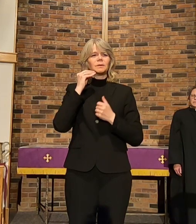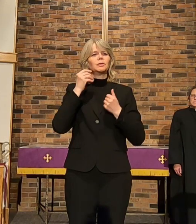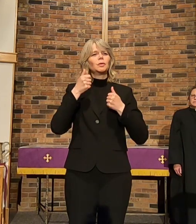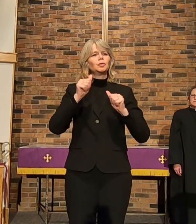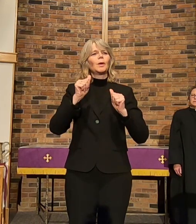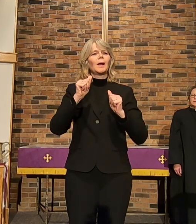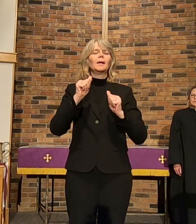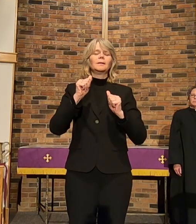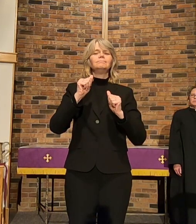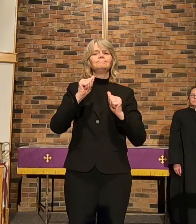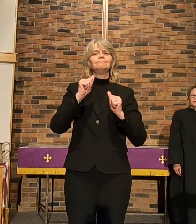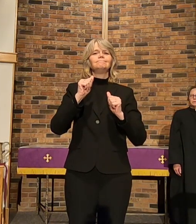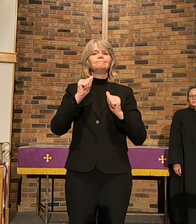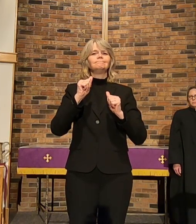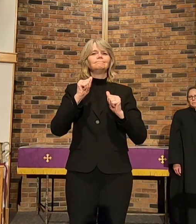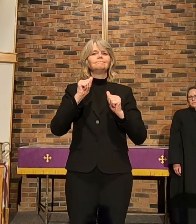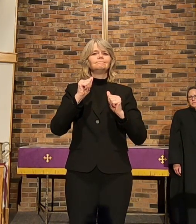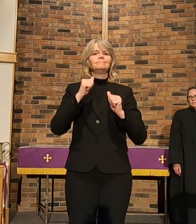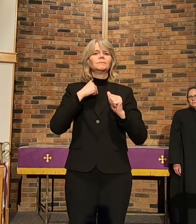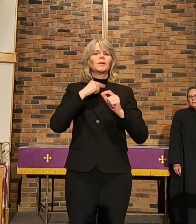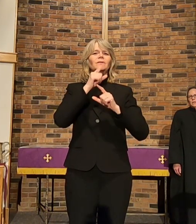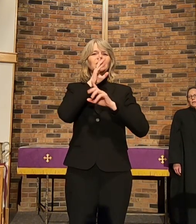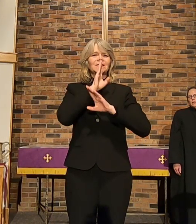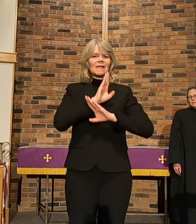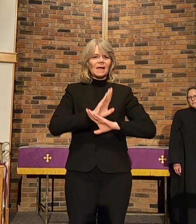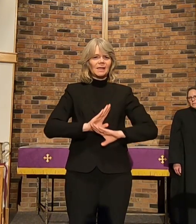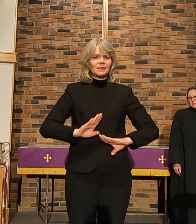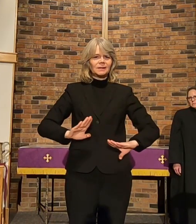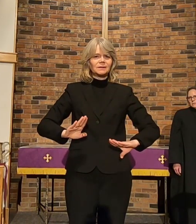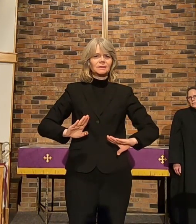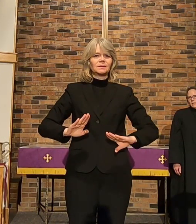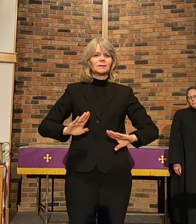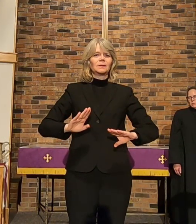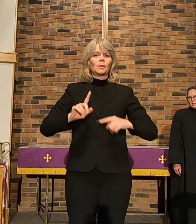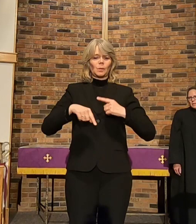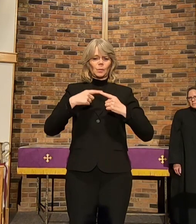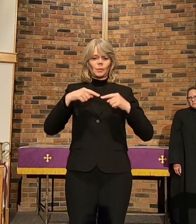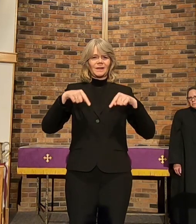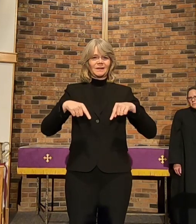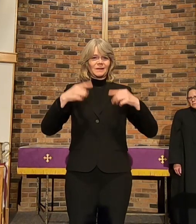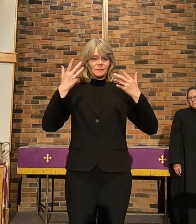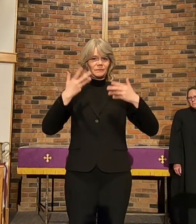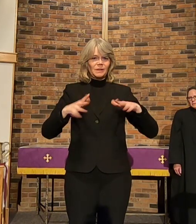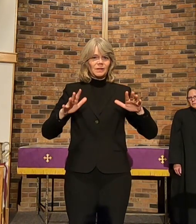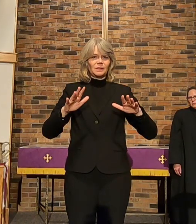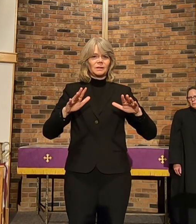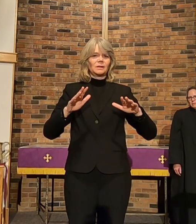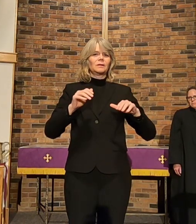reflect before you jump into the next big activity in your life.